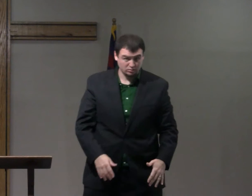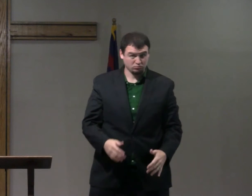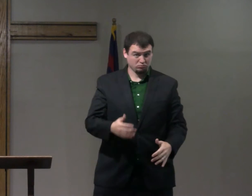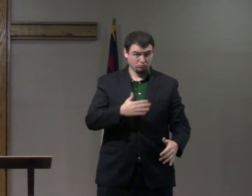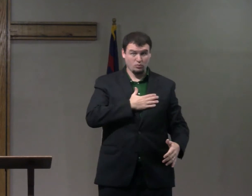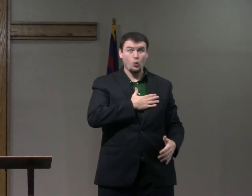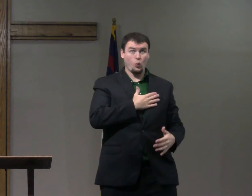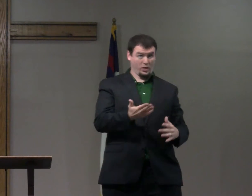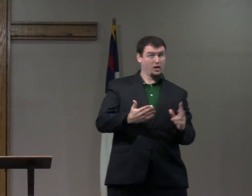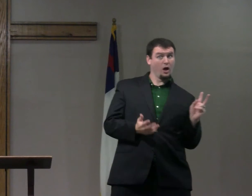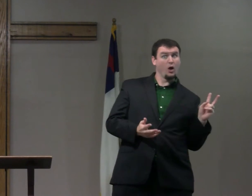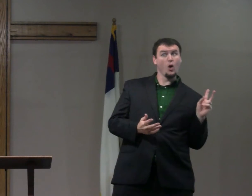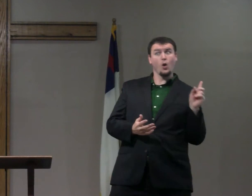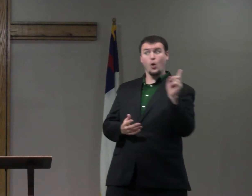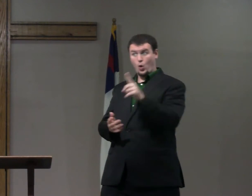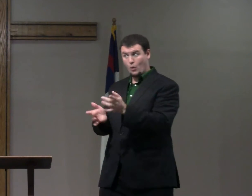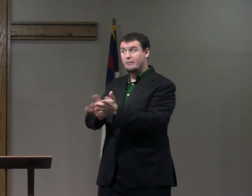We need someone to teach them about Jesus.